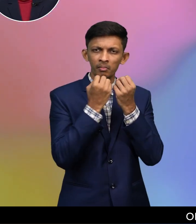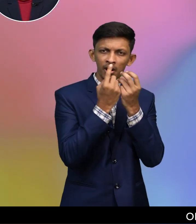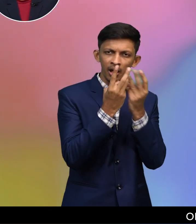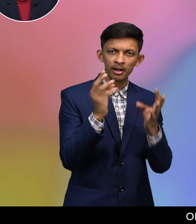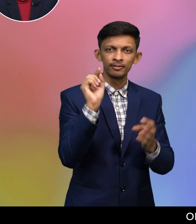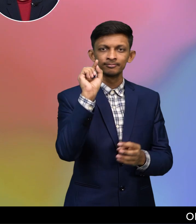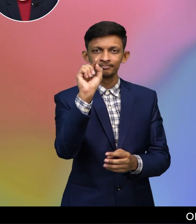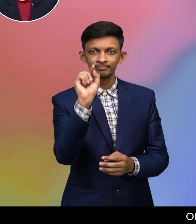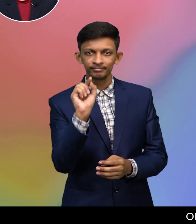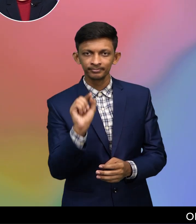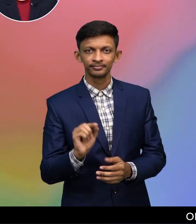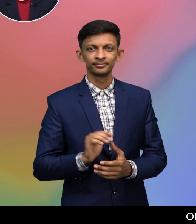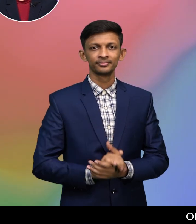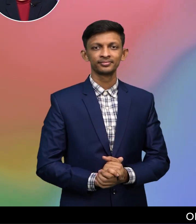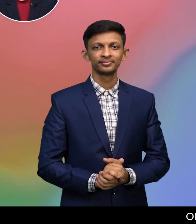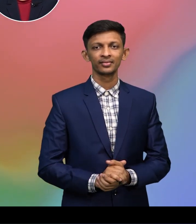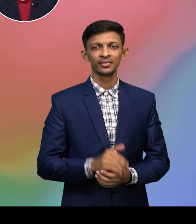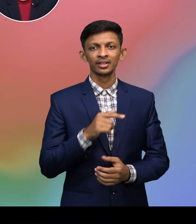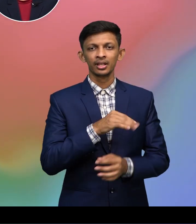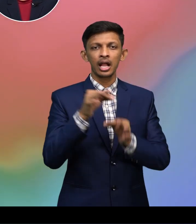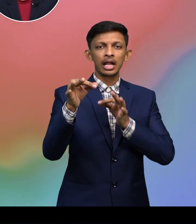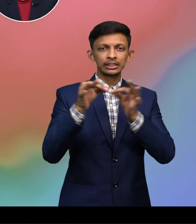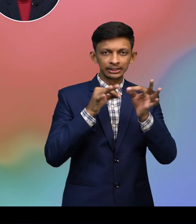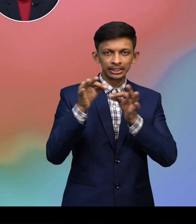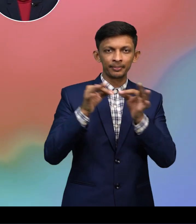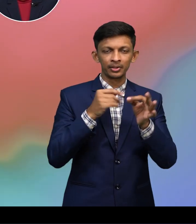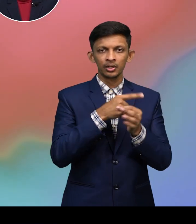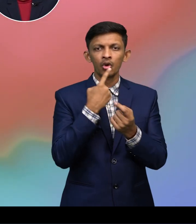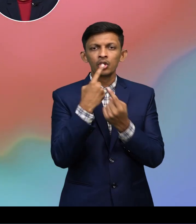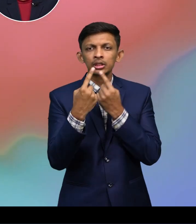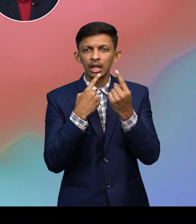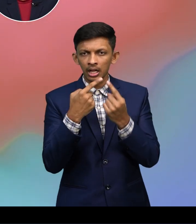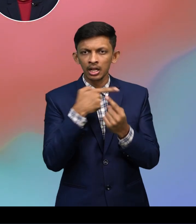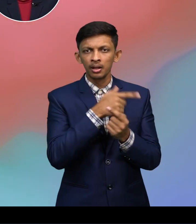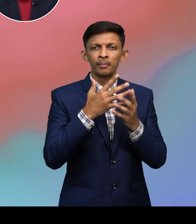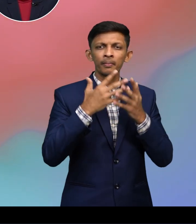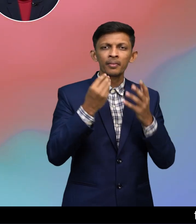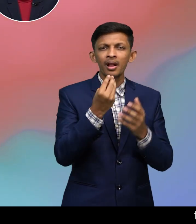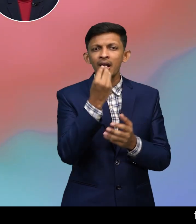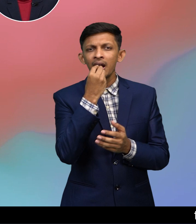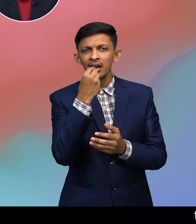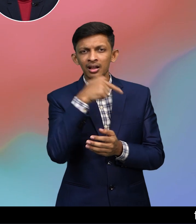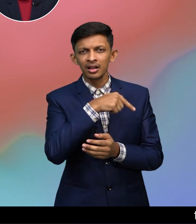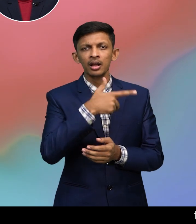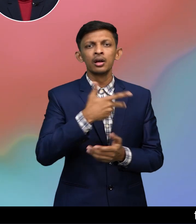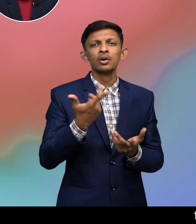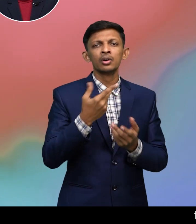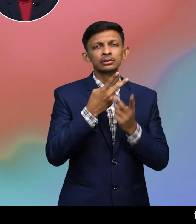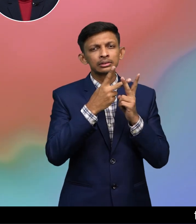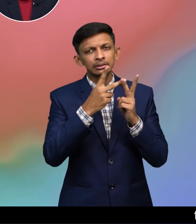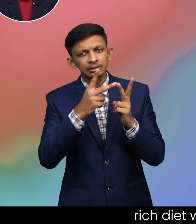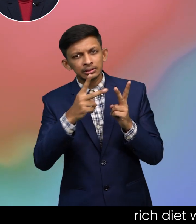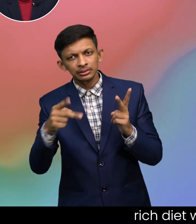system. The urine is umber color due to the presence of a substance